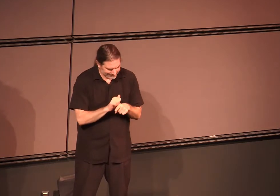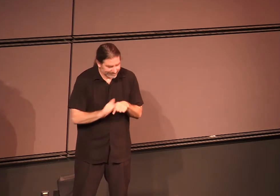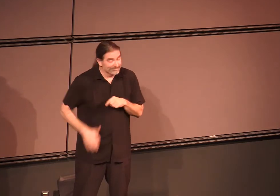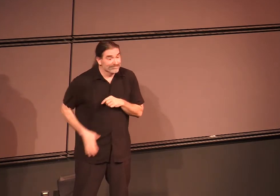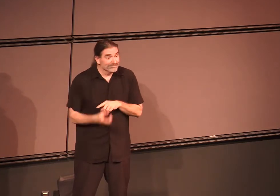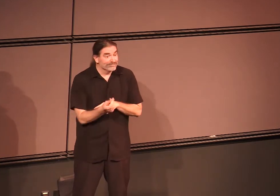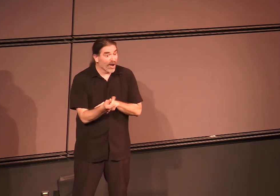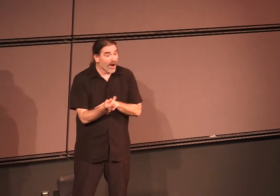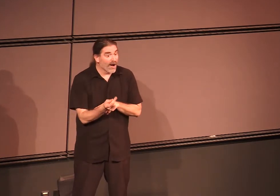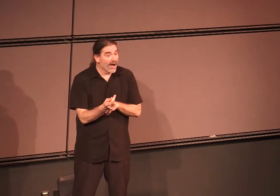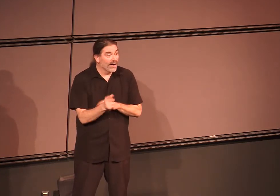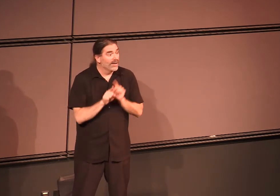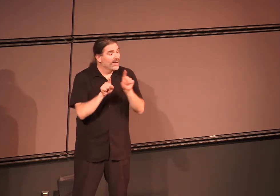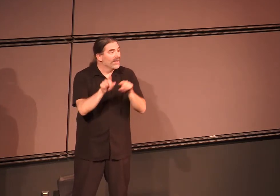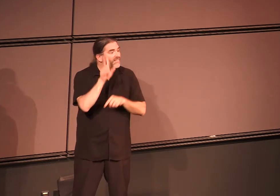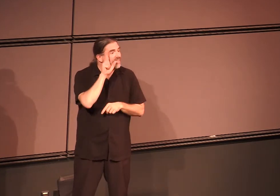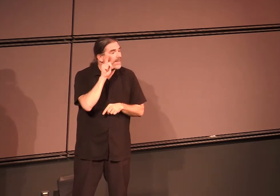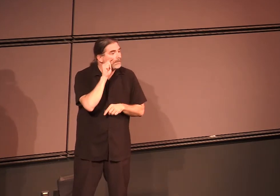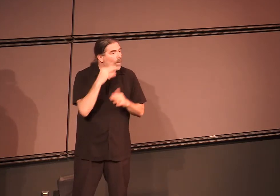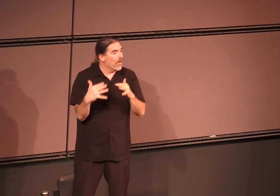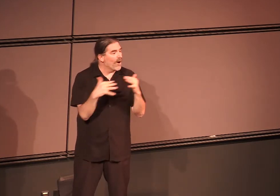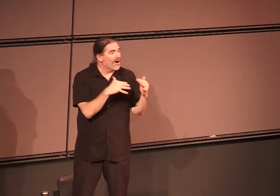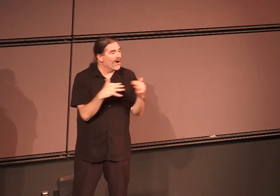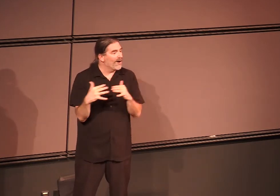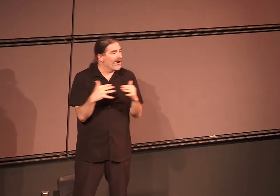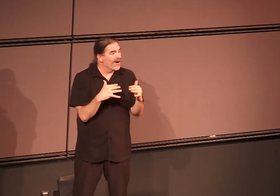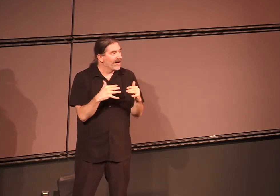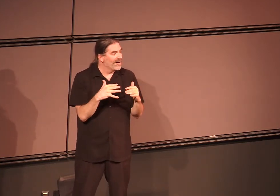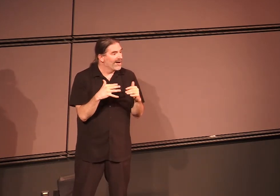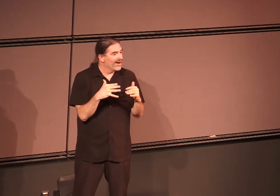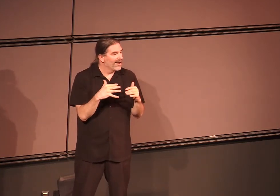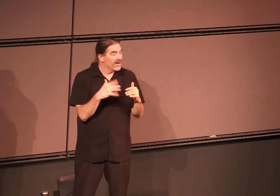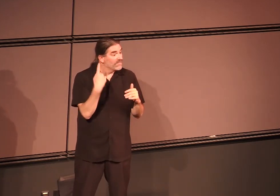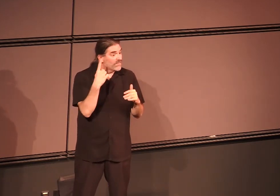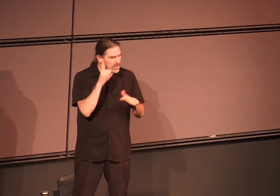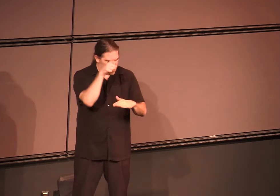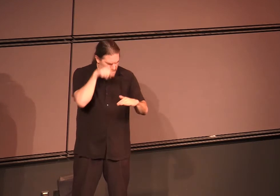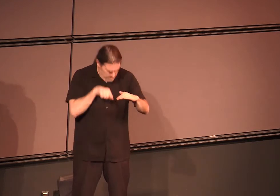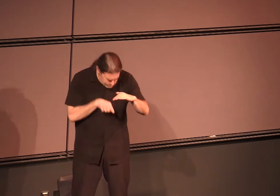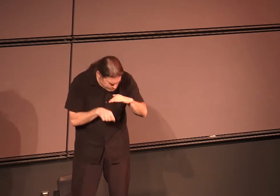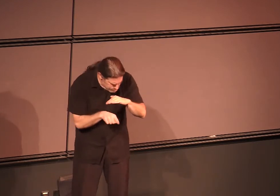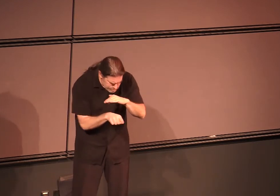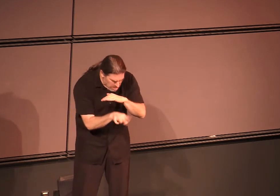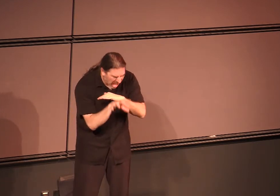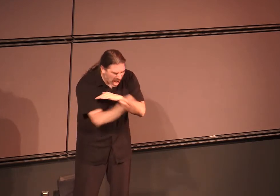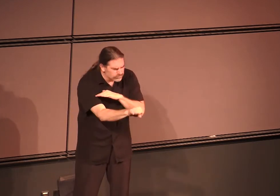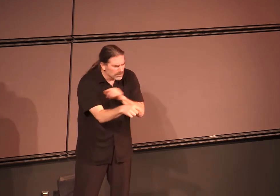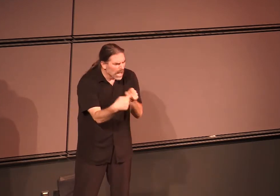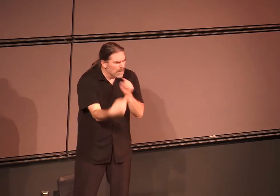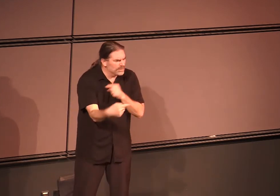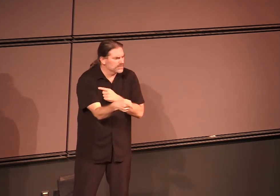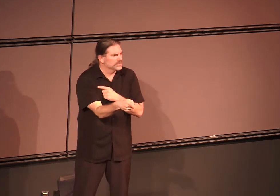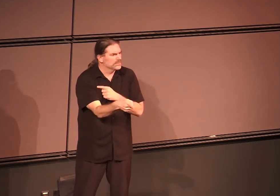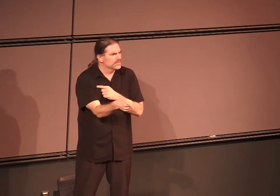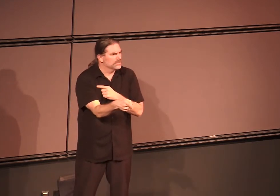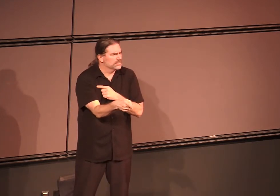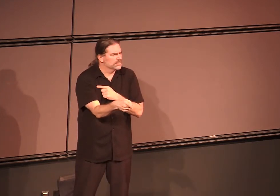And it's about training a dog to go to the Vietnam War for tunnel duty.